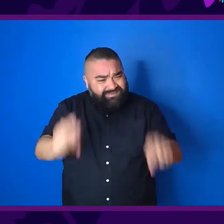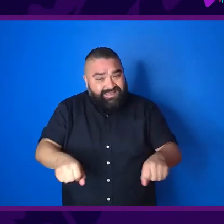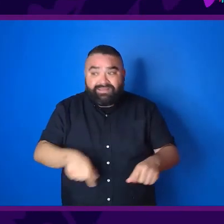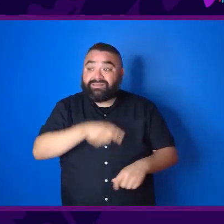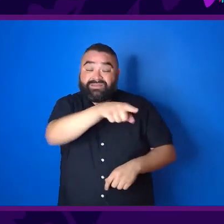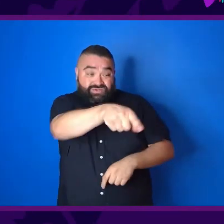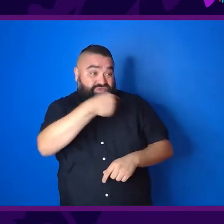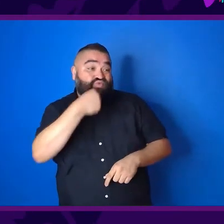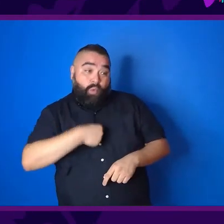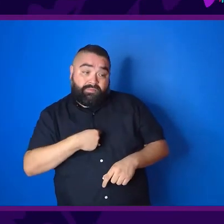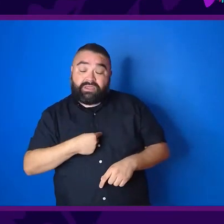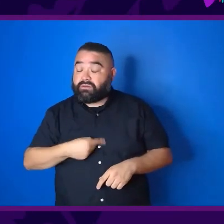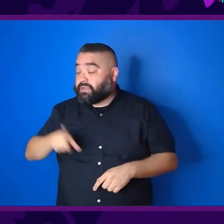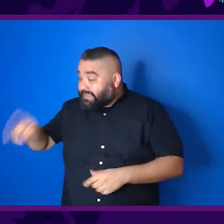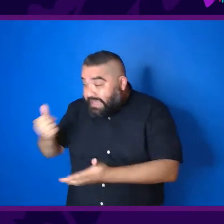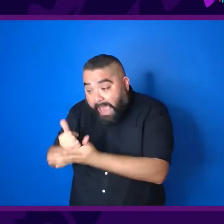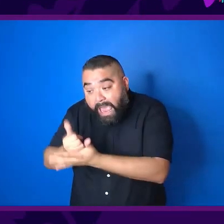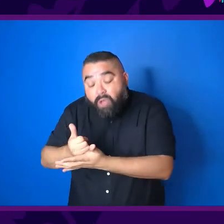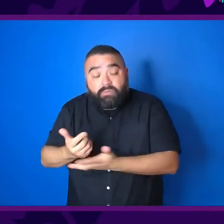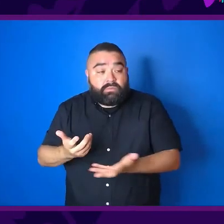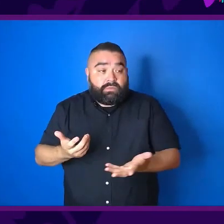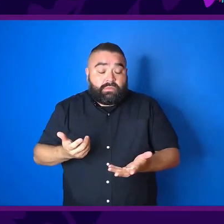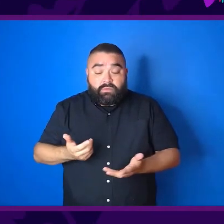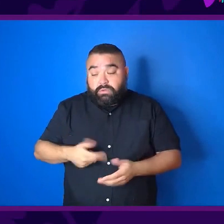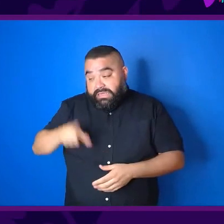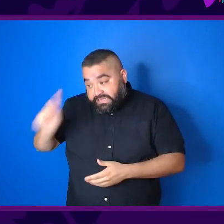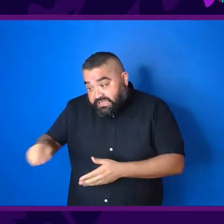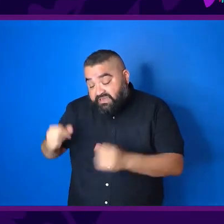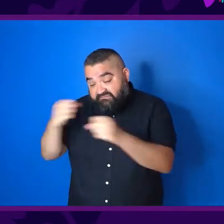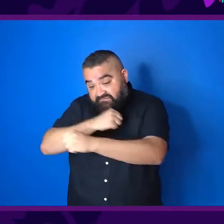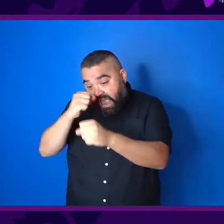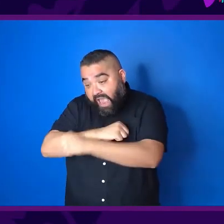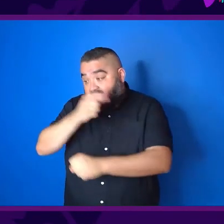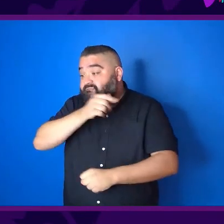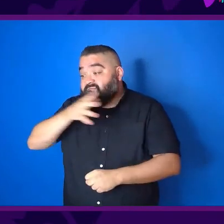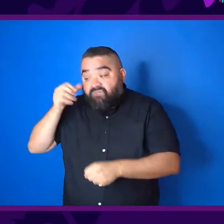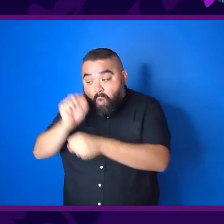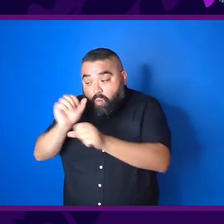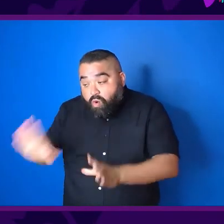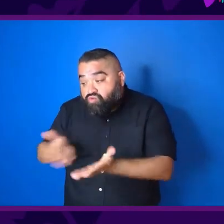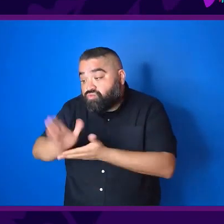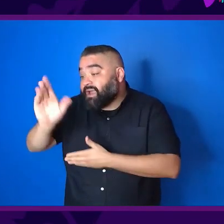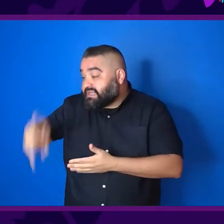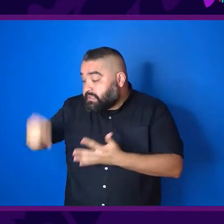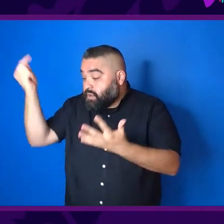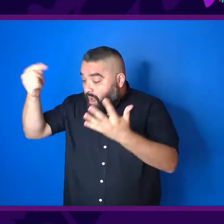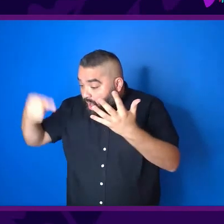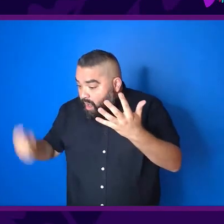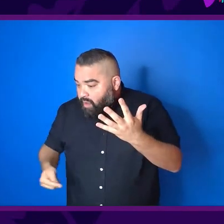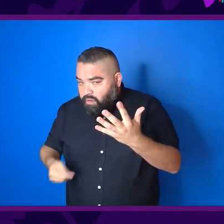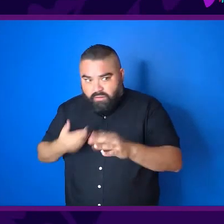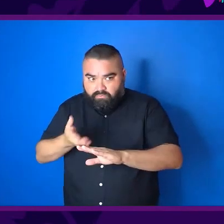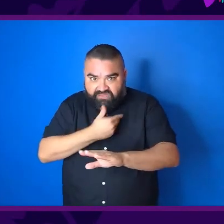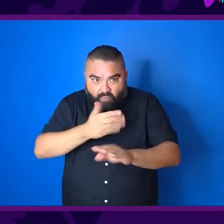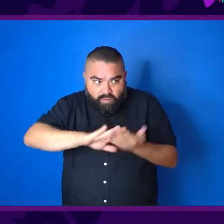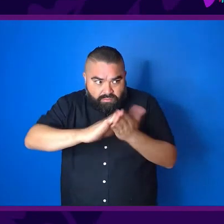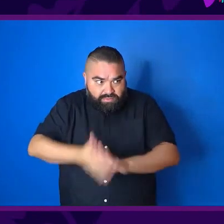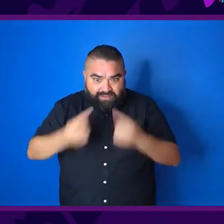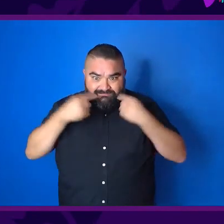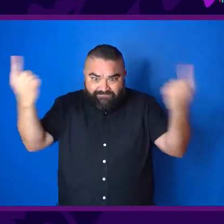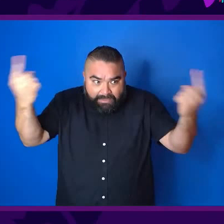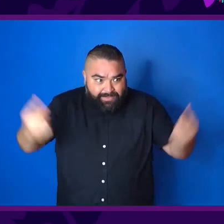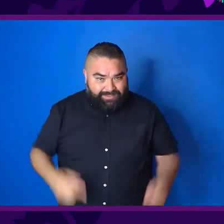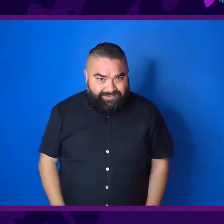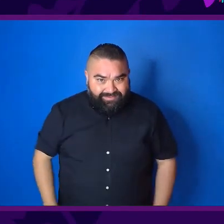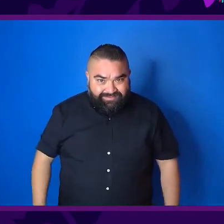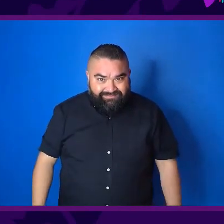your help and we need you to fight for farm worker rights and we need you to do this. Before I was famous, she was telling me as a citizen and as a